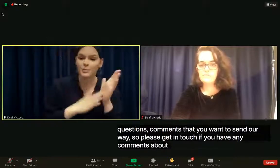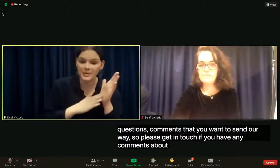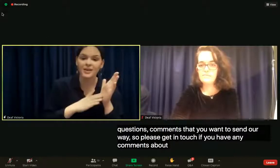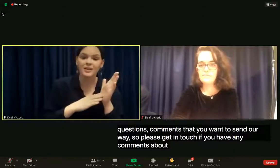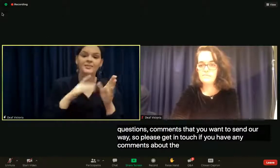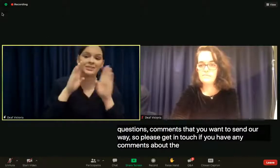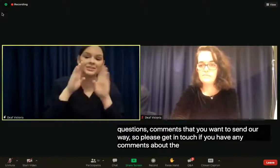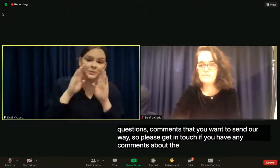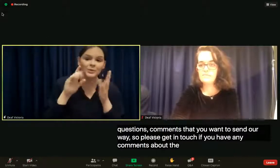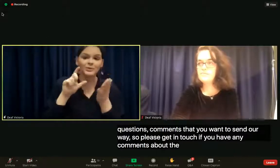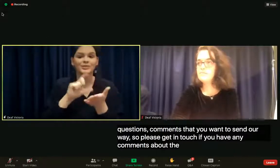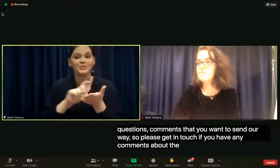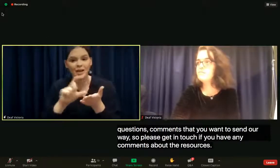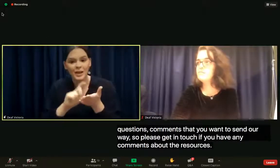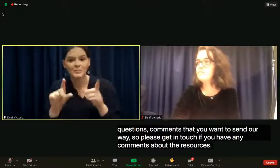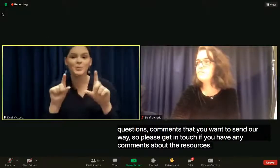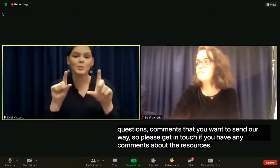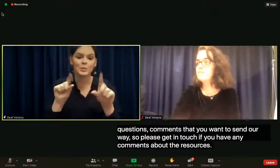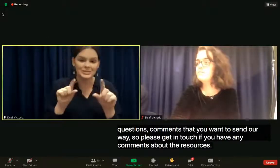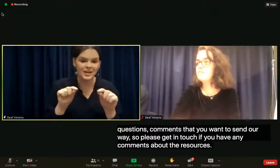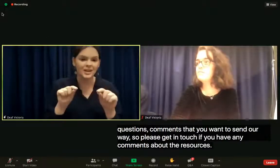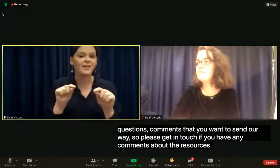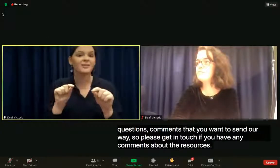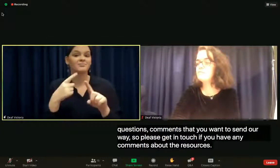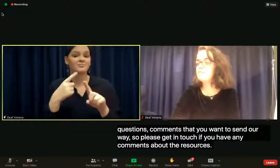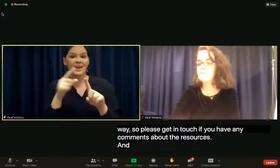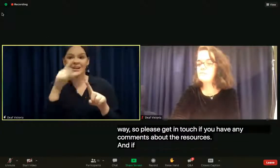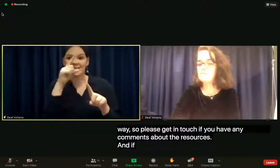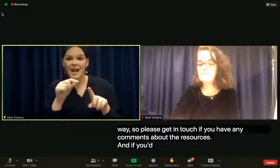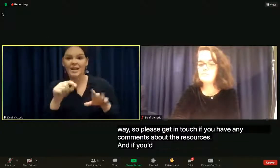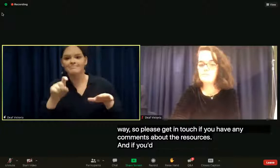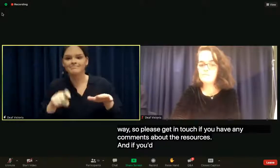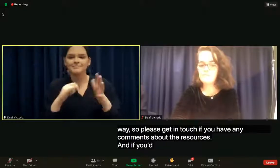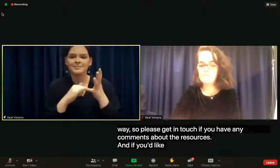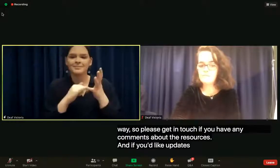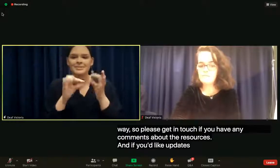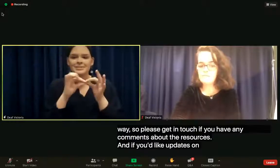And if you'd like updates on our previous work, future work, then please look at our socials.